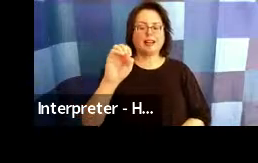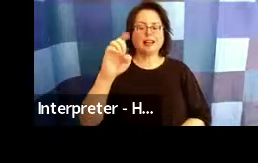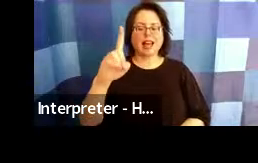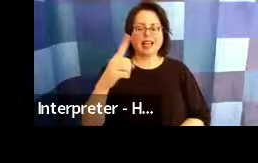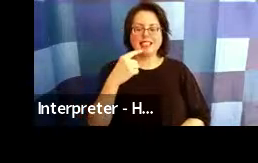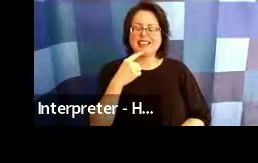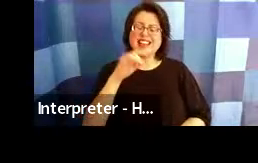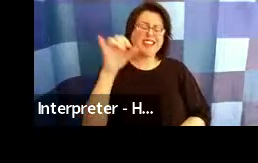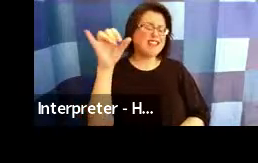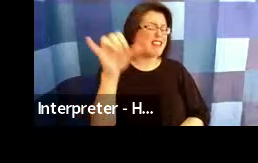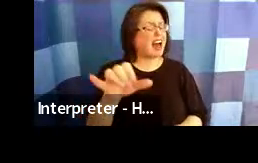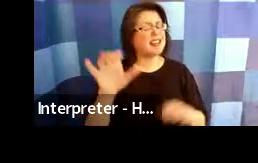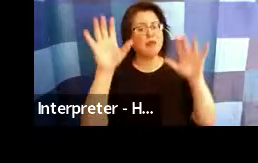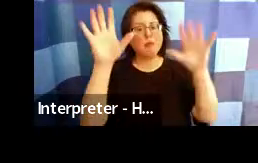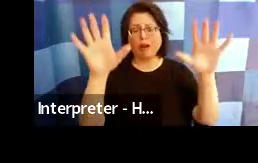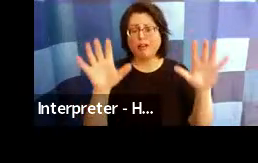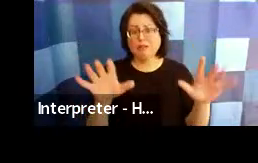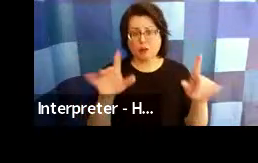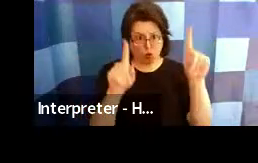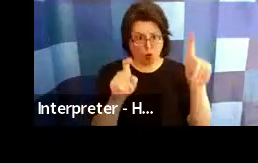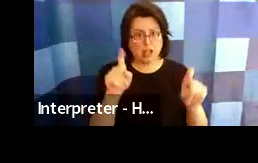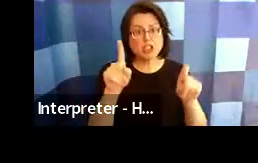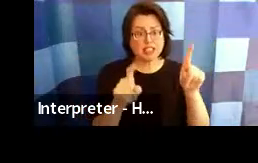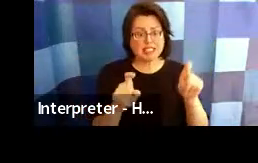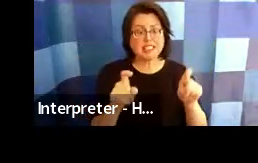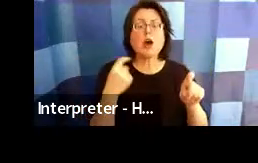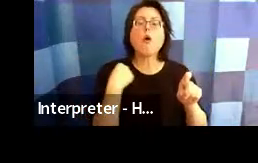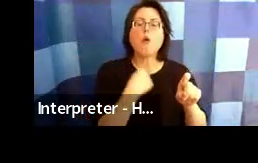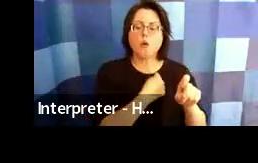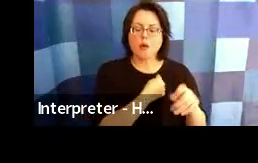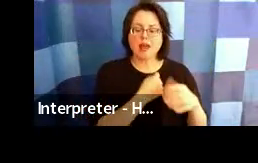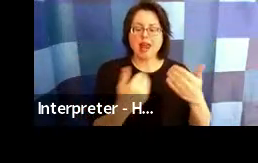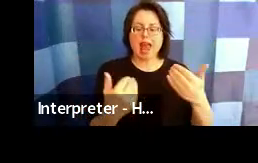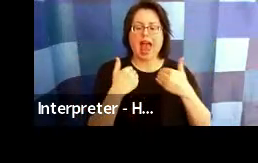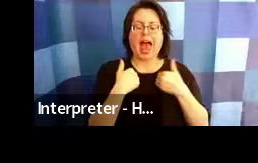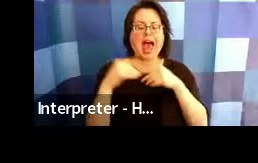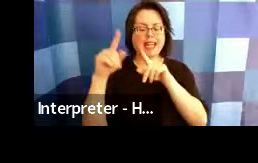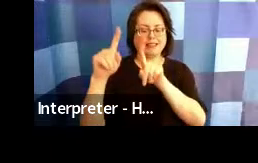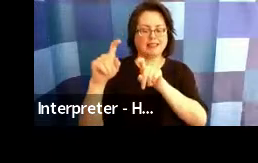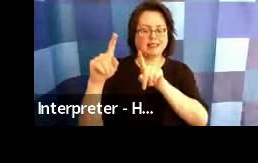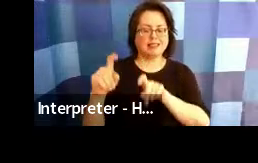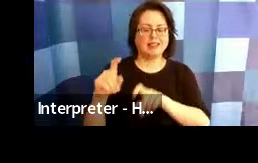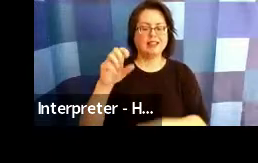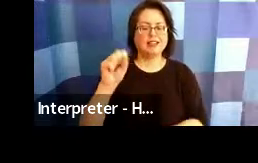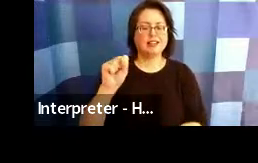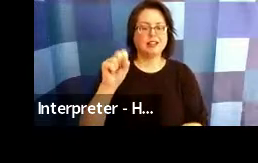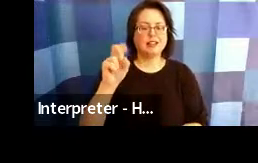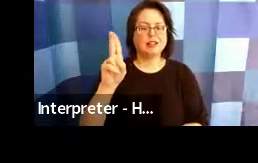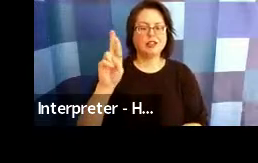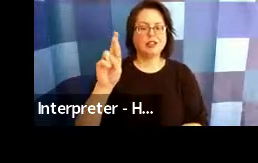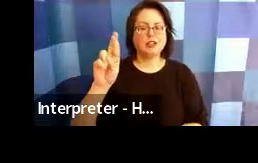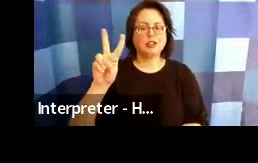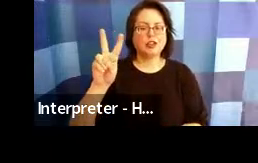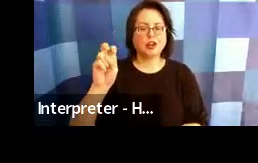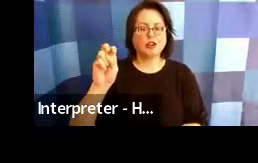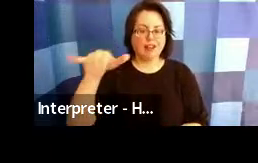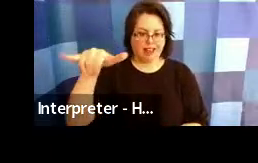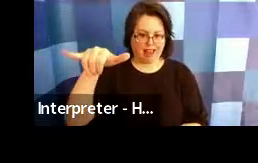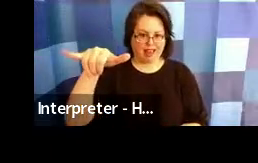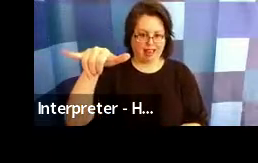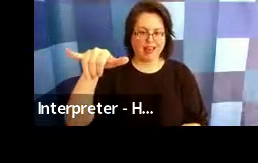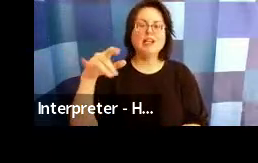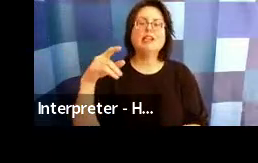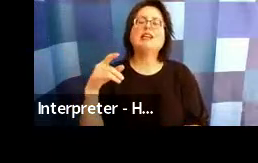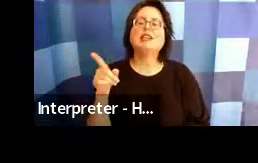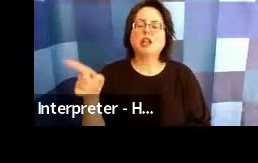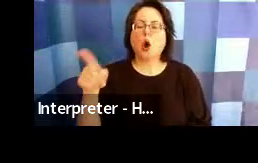Move PGH had a chance to run their own survey independent of us. You know, several of us here are representing SPIN as one of the private